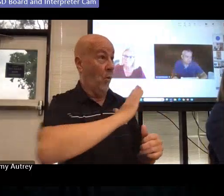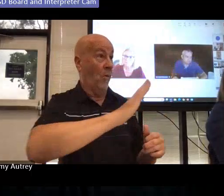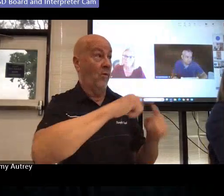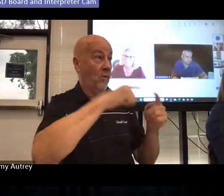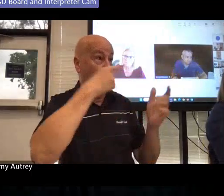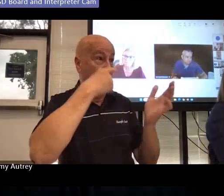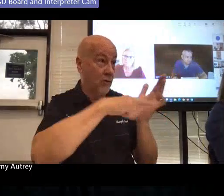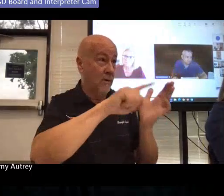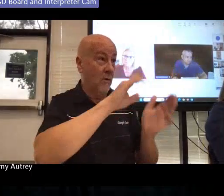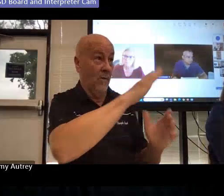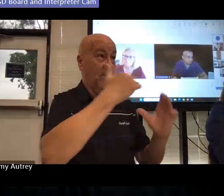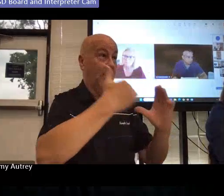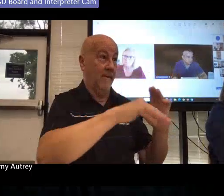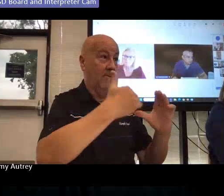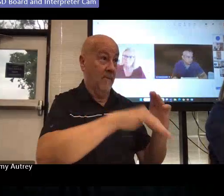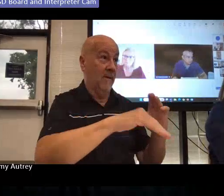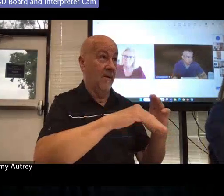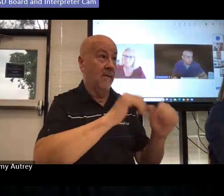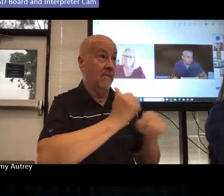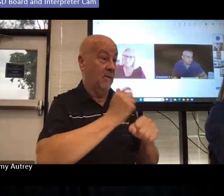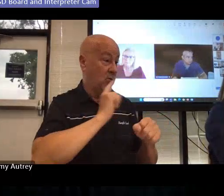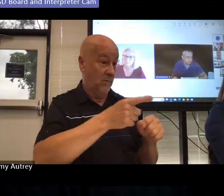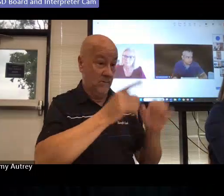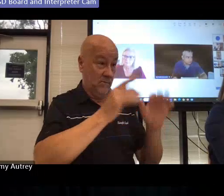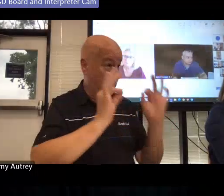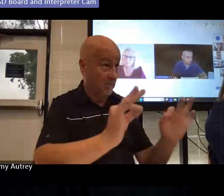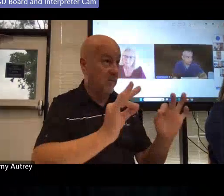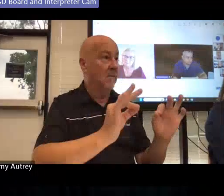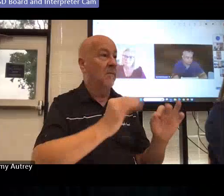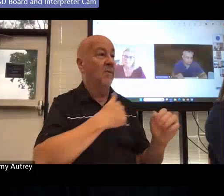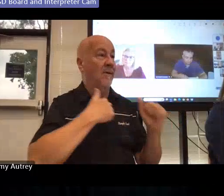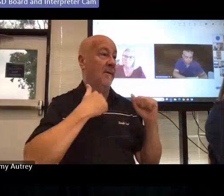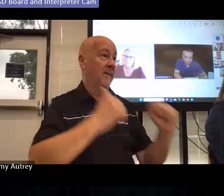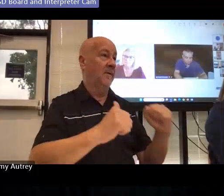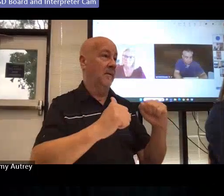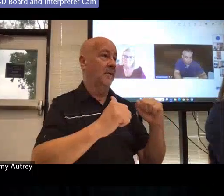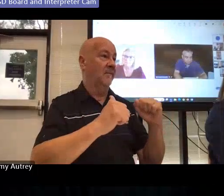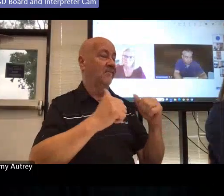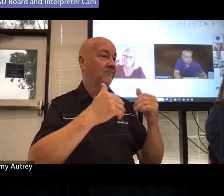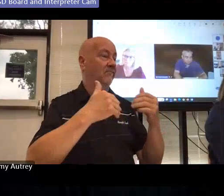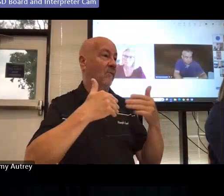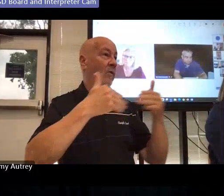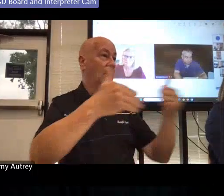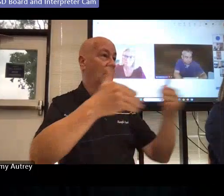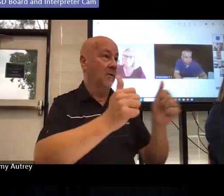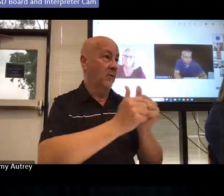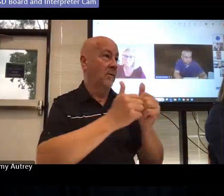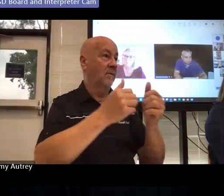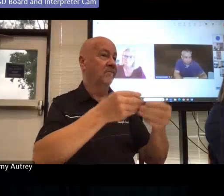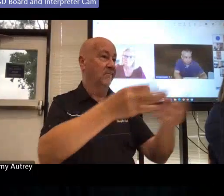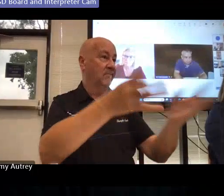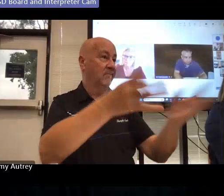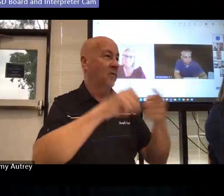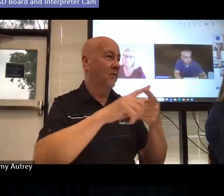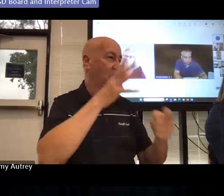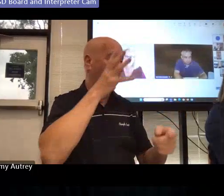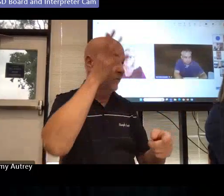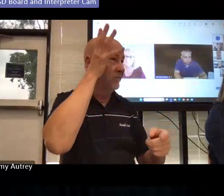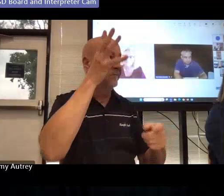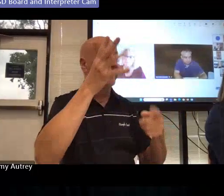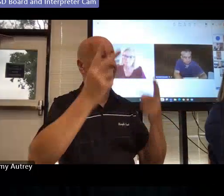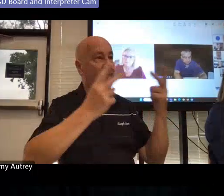brochure. And so we wanted you guys to have some feedback, to look it over and then let us know. So, because we'd like to be